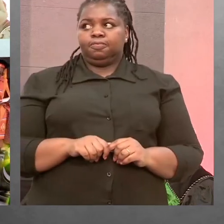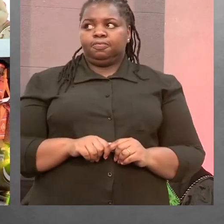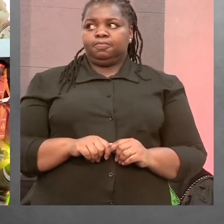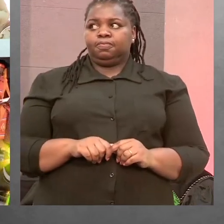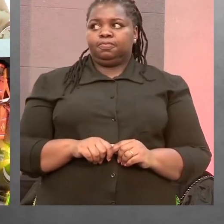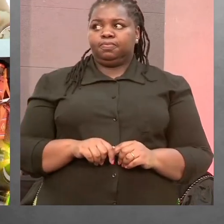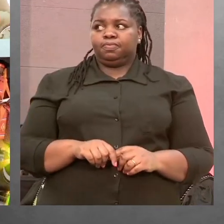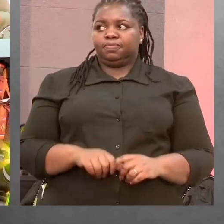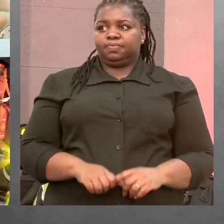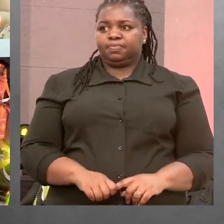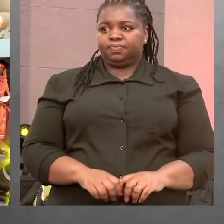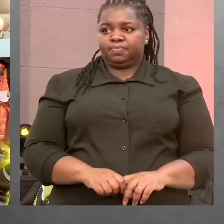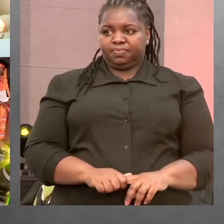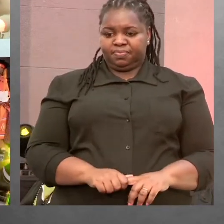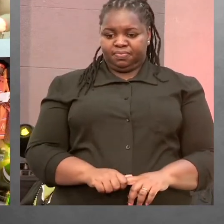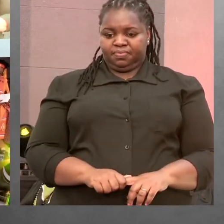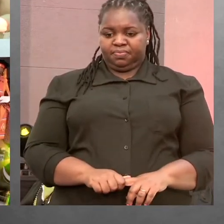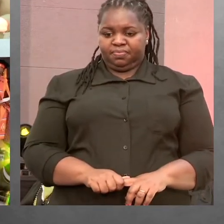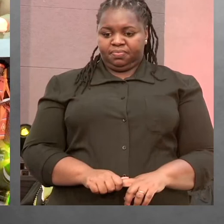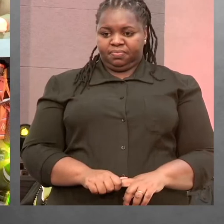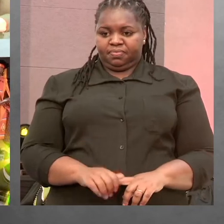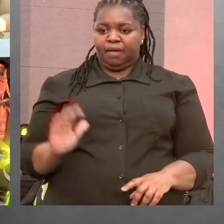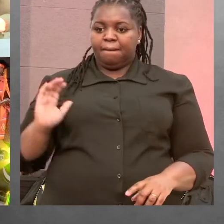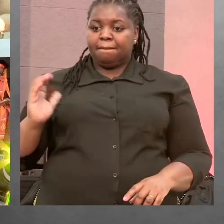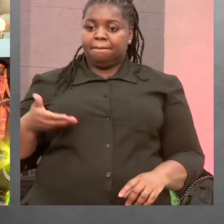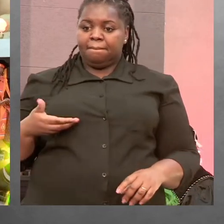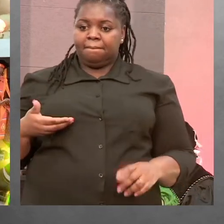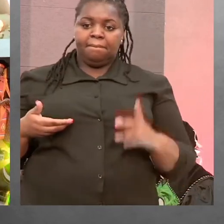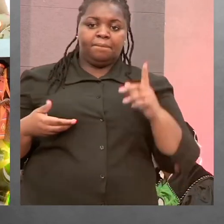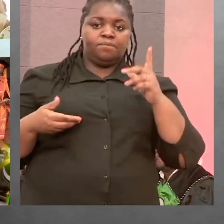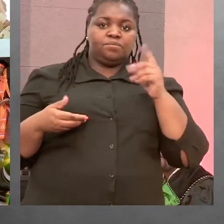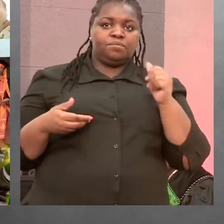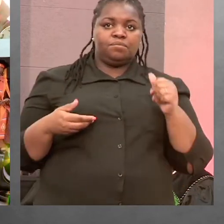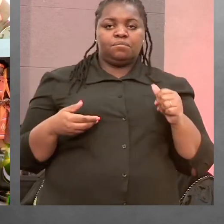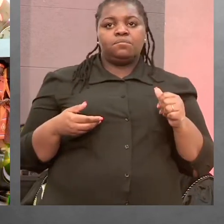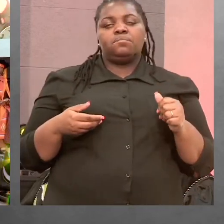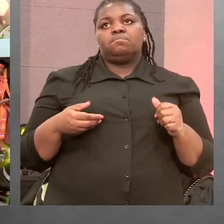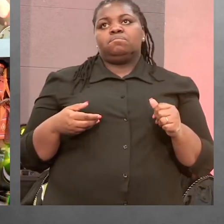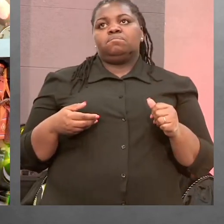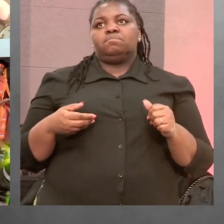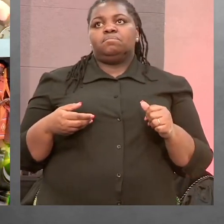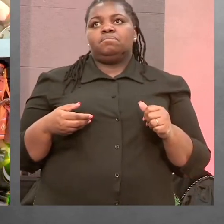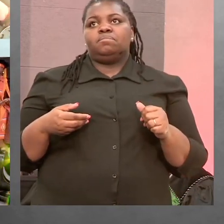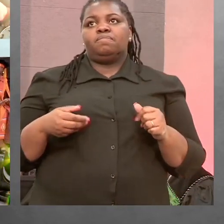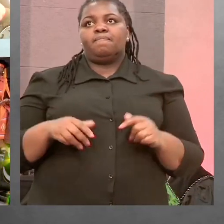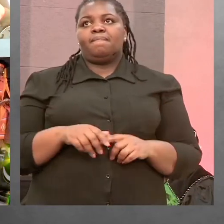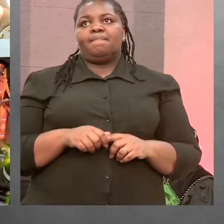And male and female postgraduates